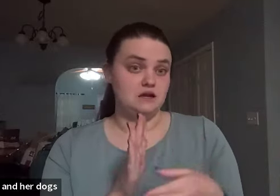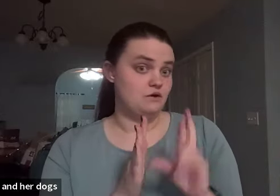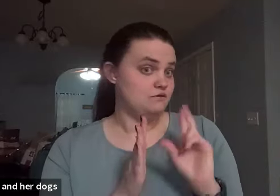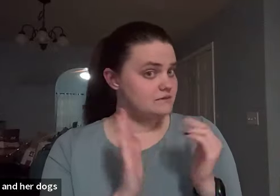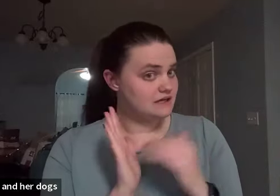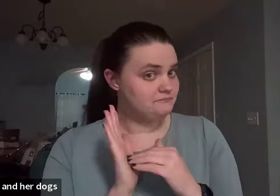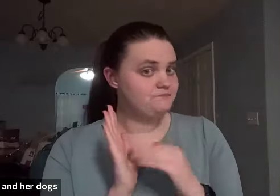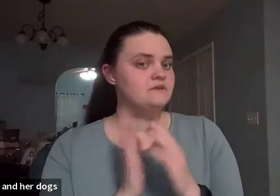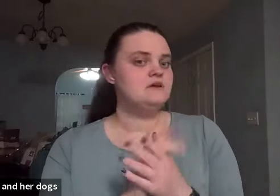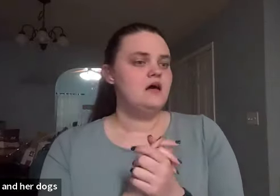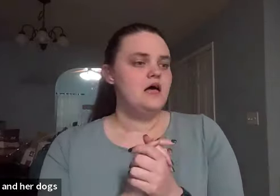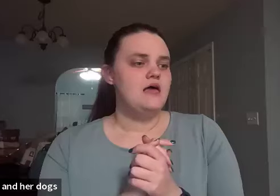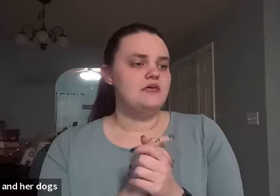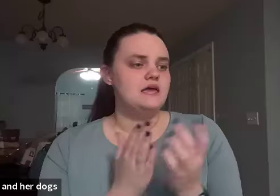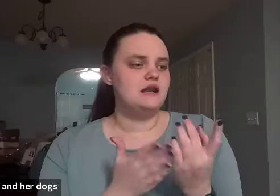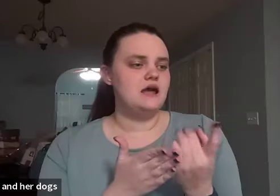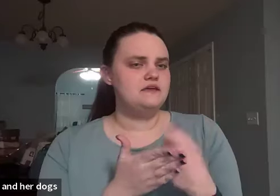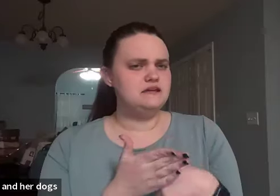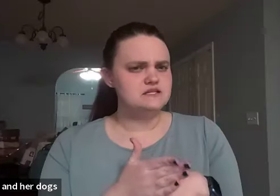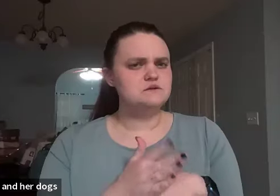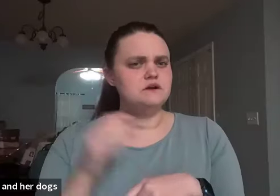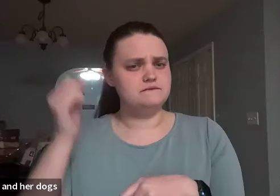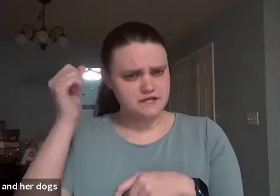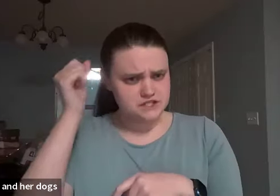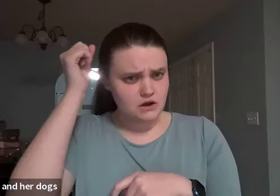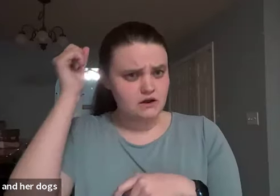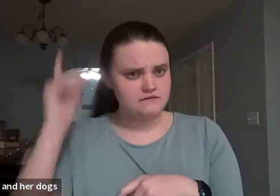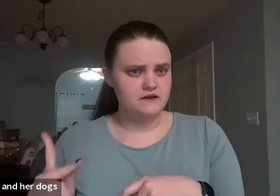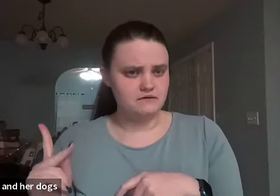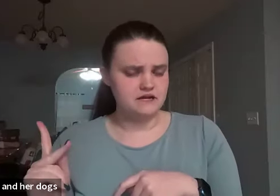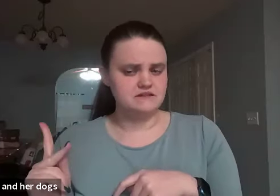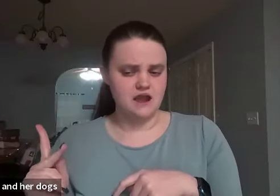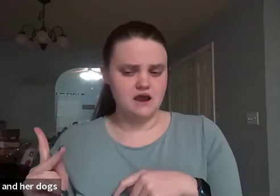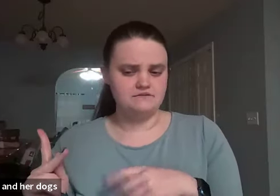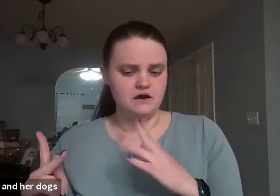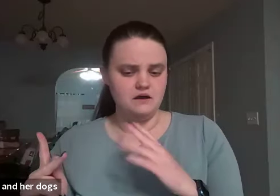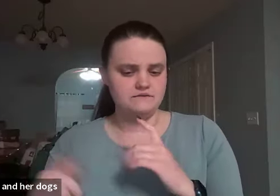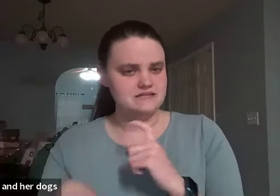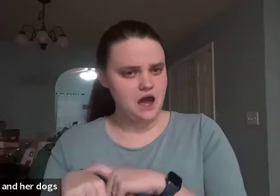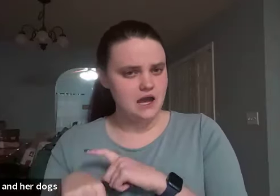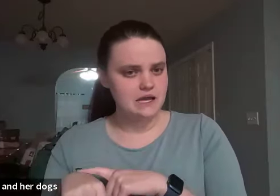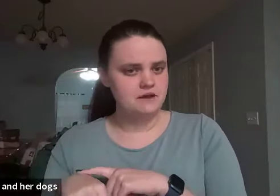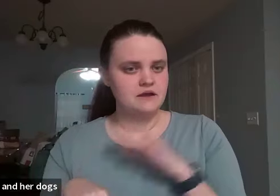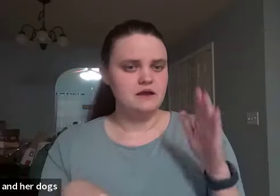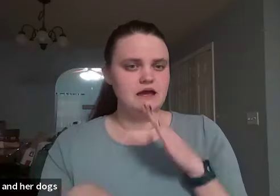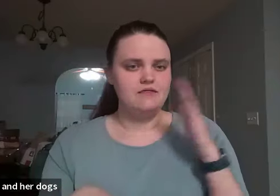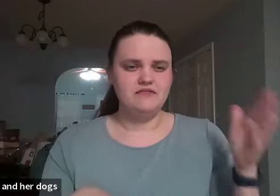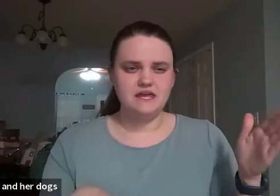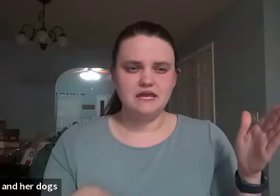kind of go over them again. And then I think next week we're going to finish off the rest of the half of time. And